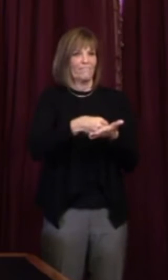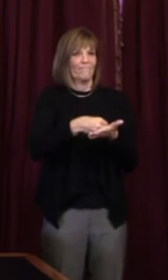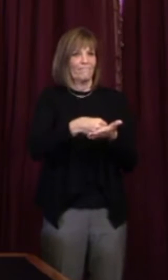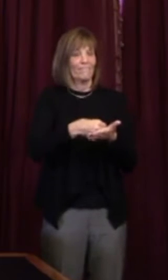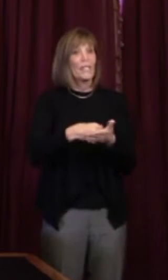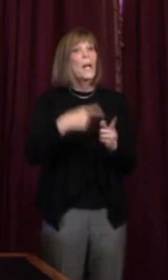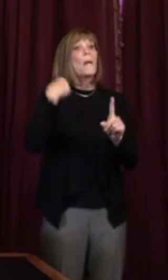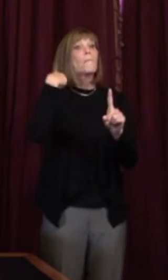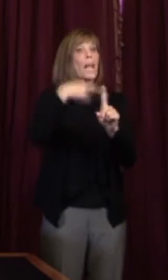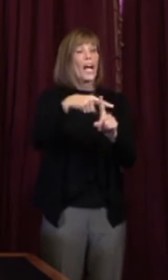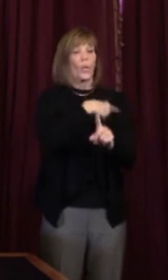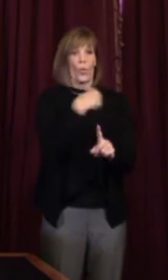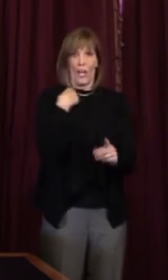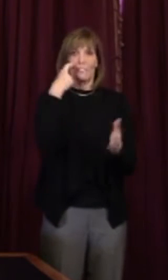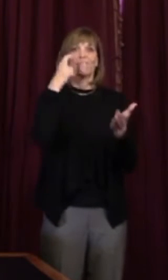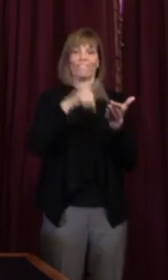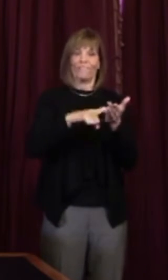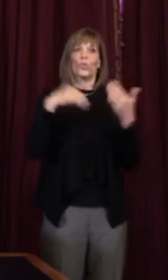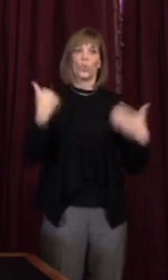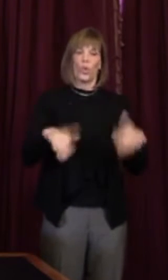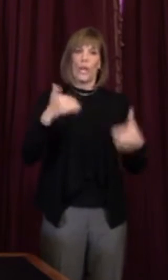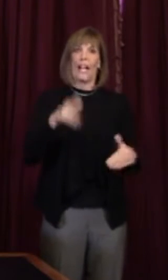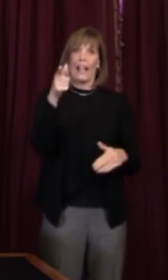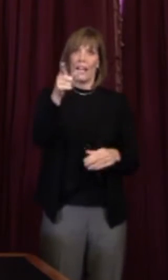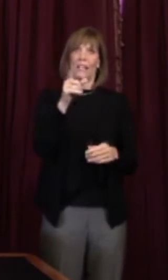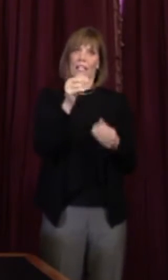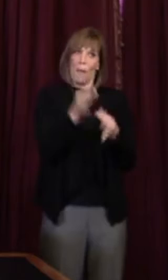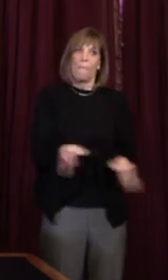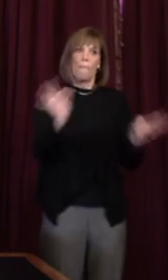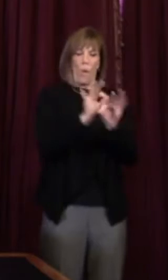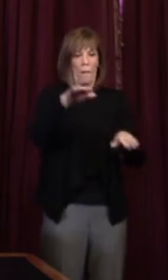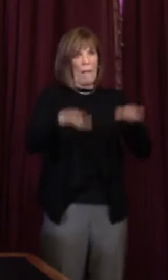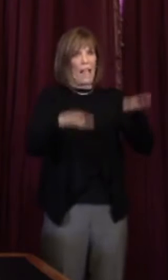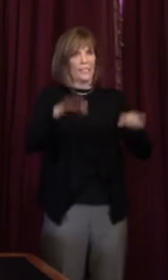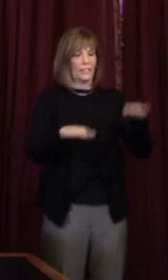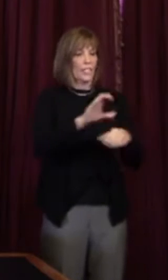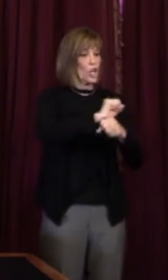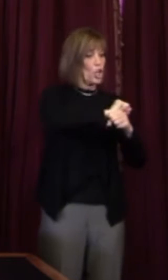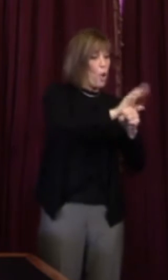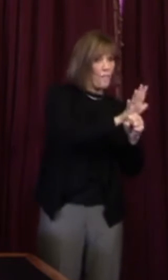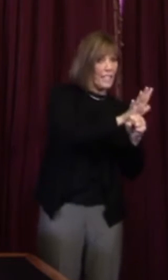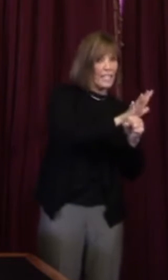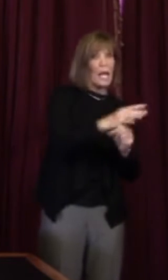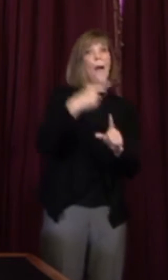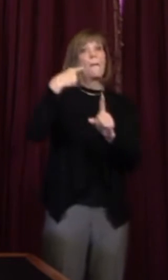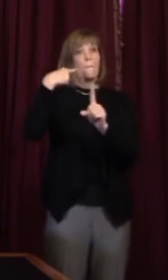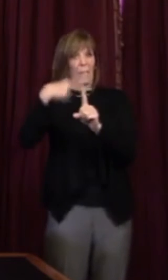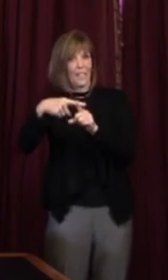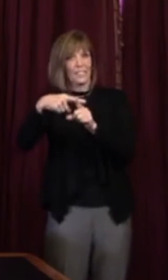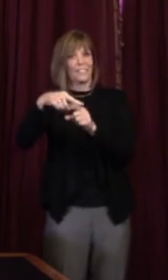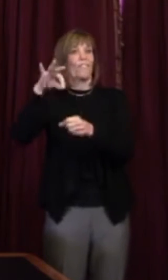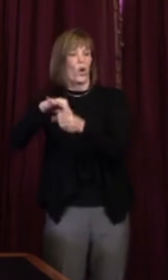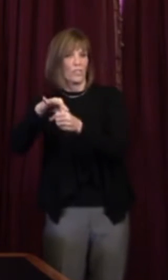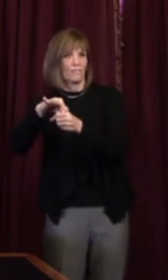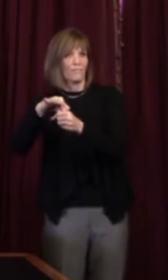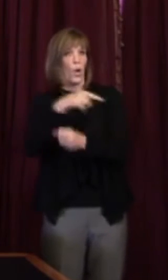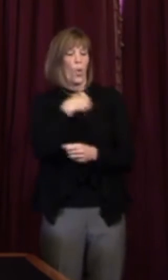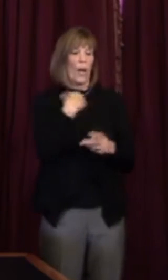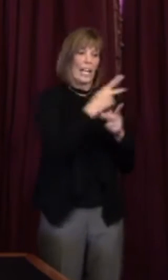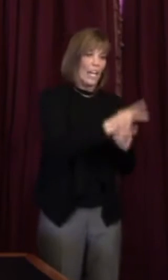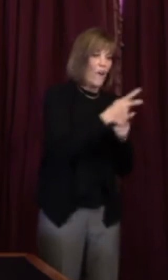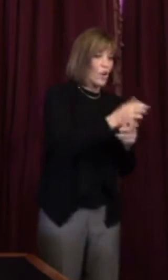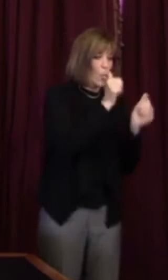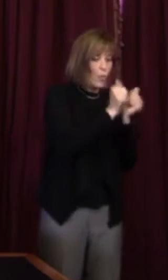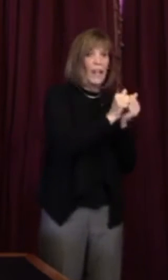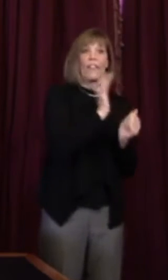it was a validation of our balanced response to COVID-19, one that is mindful of both public health and